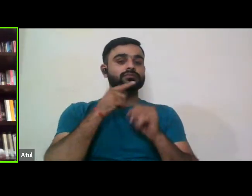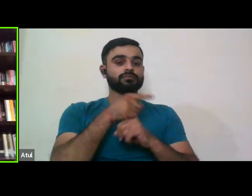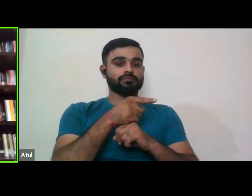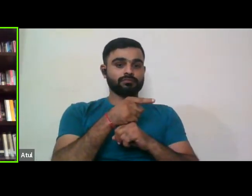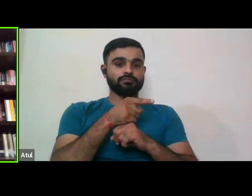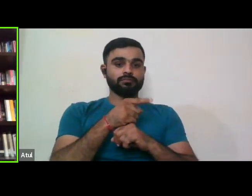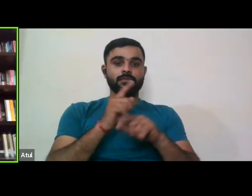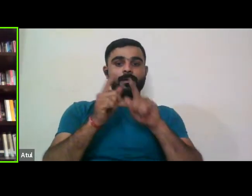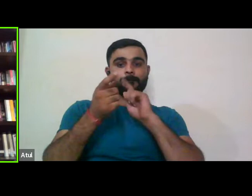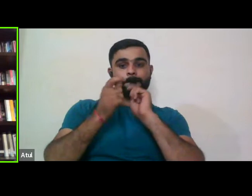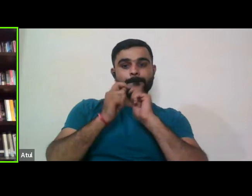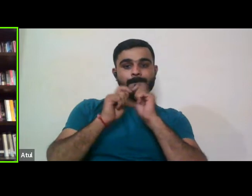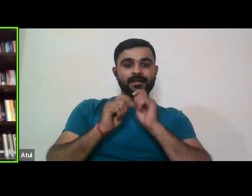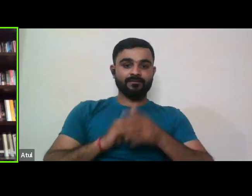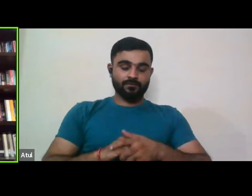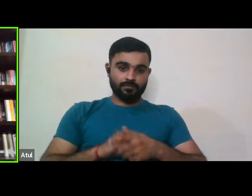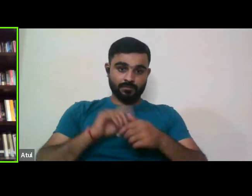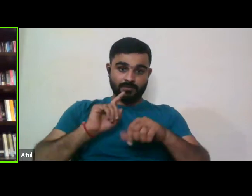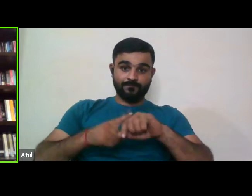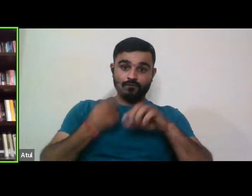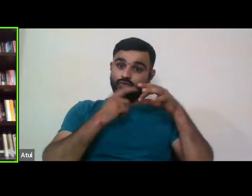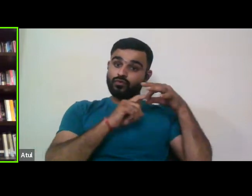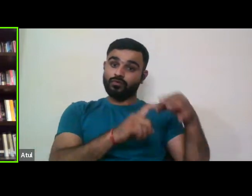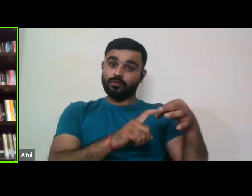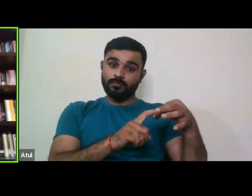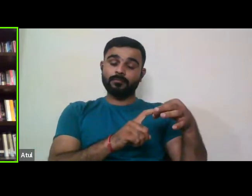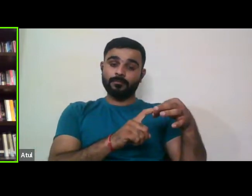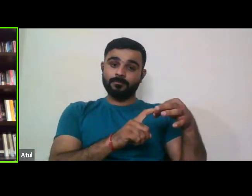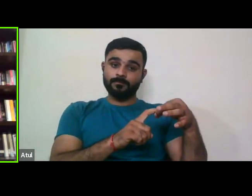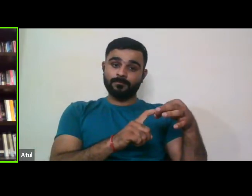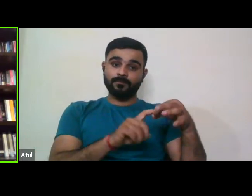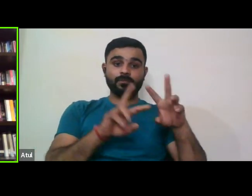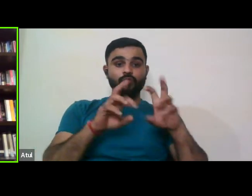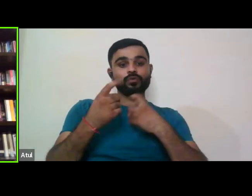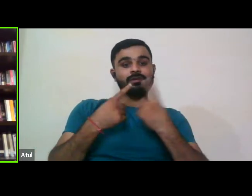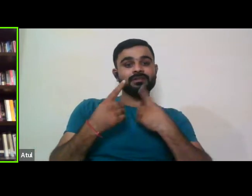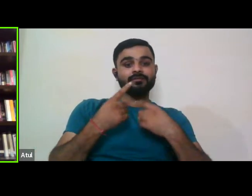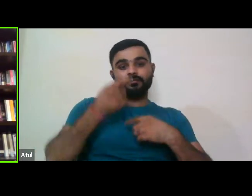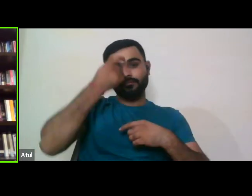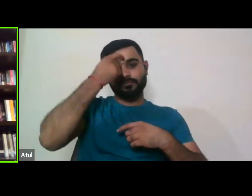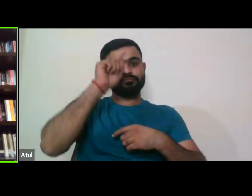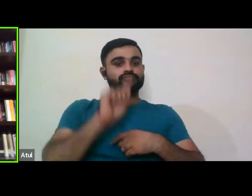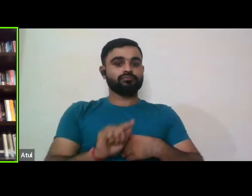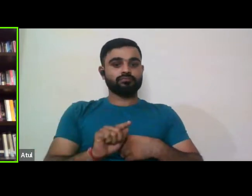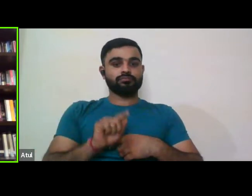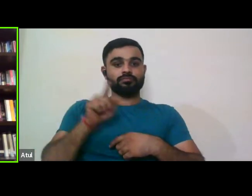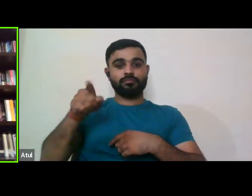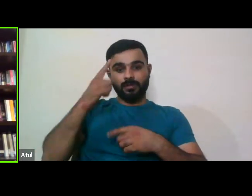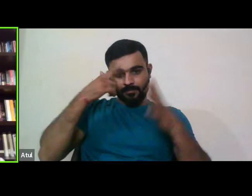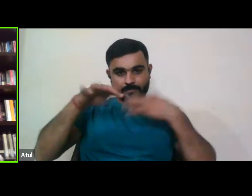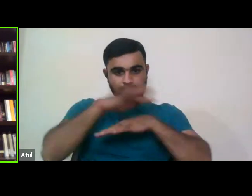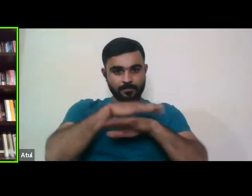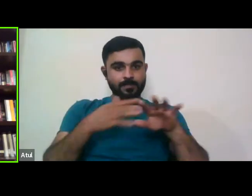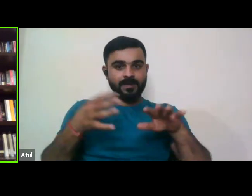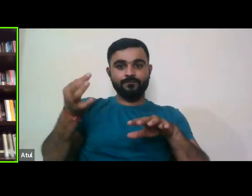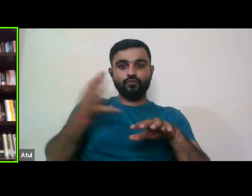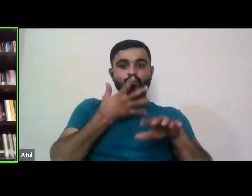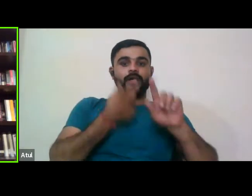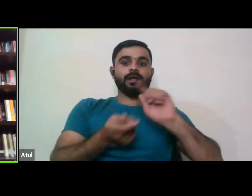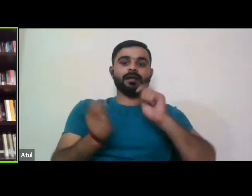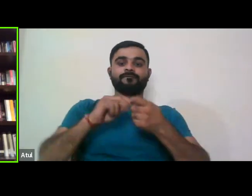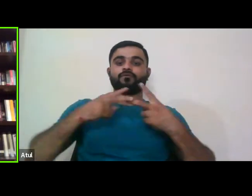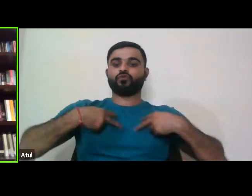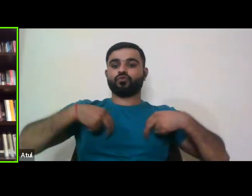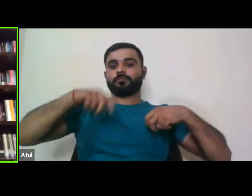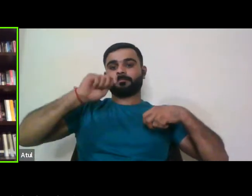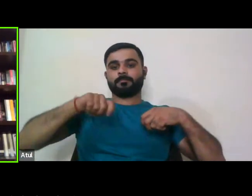to the media, the first question that they talk about, or the first issue that they talk about, is their plan for reforming the court, right? So